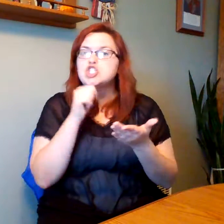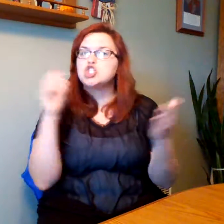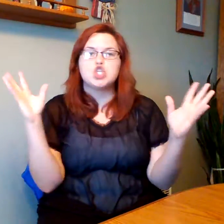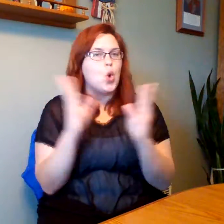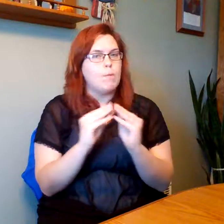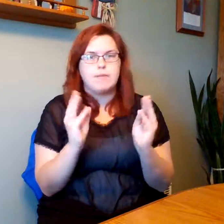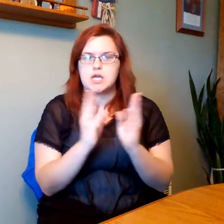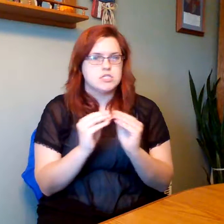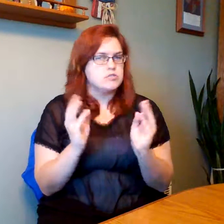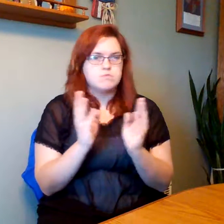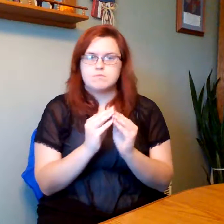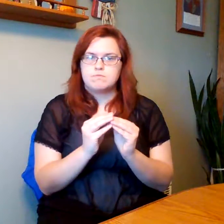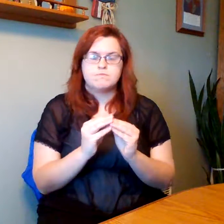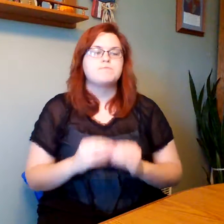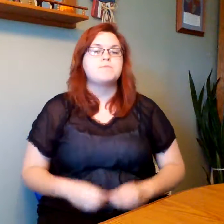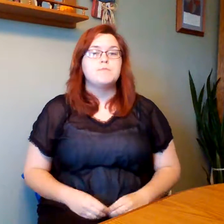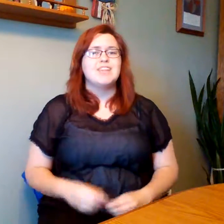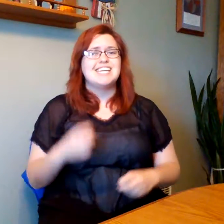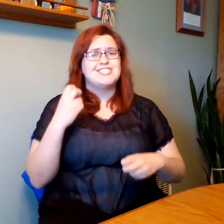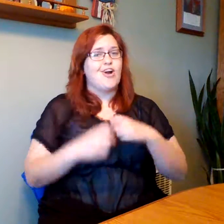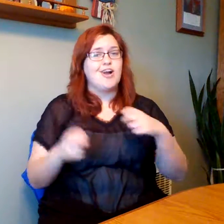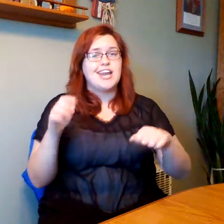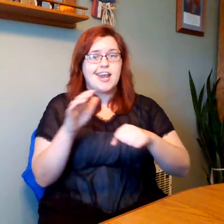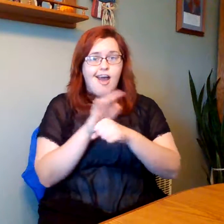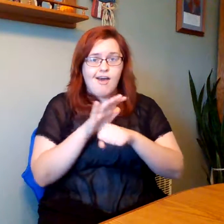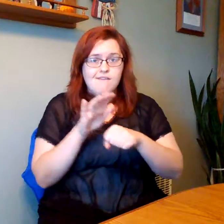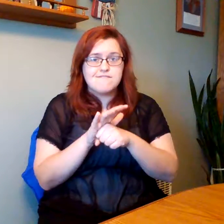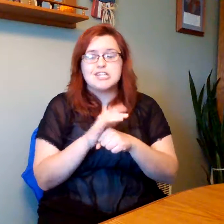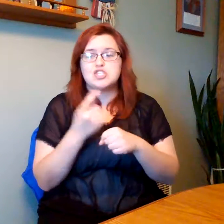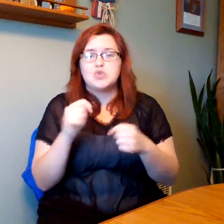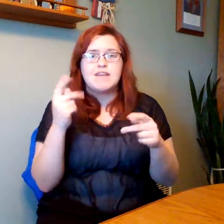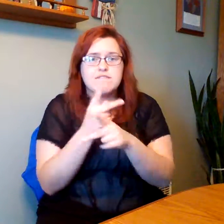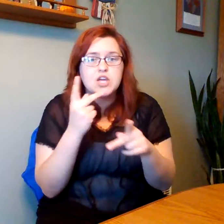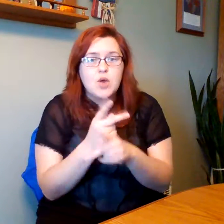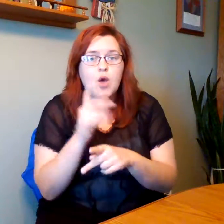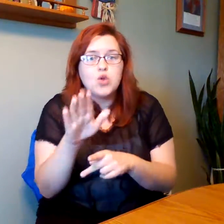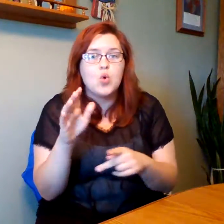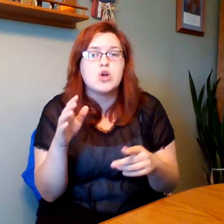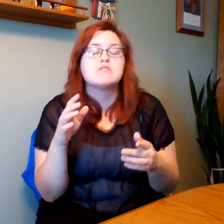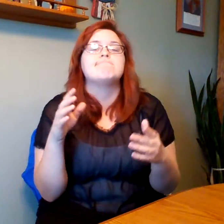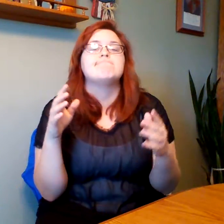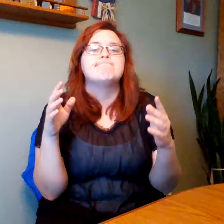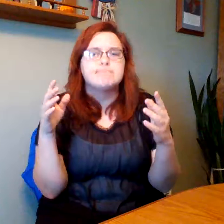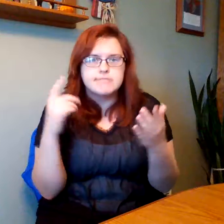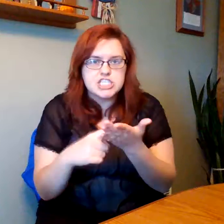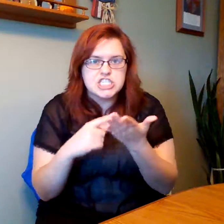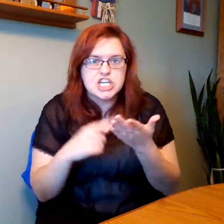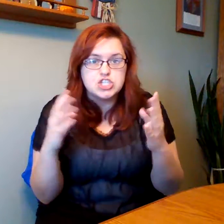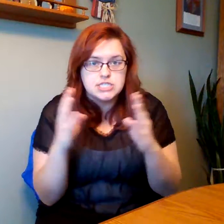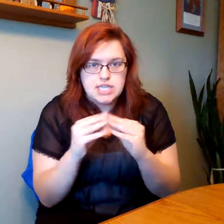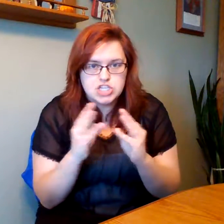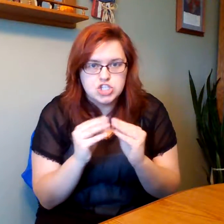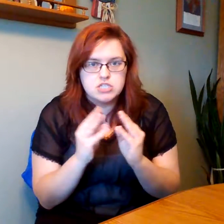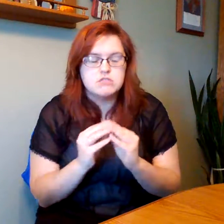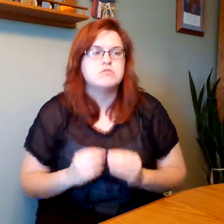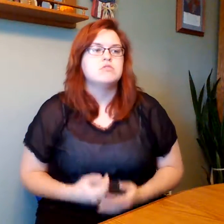to deal with discussion sections. But they will begin next week. Bearing in mind that next Monday is Labor Day, there